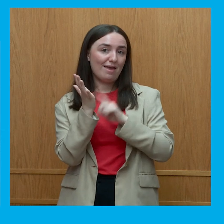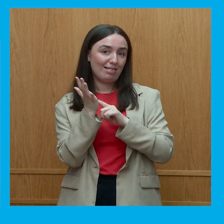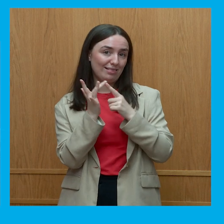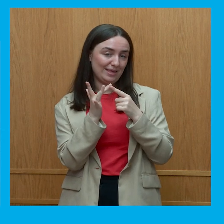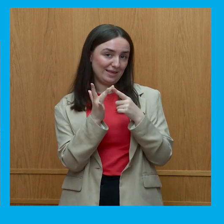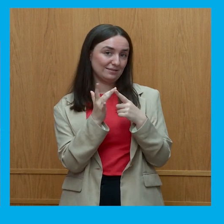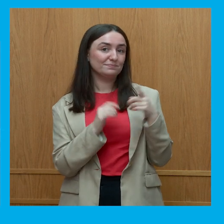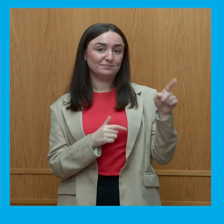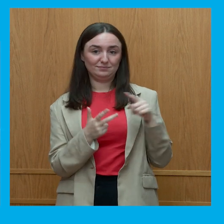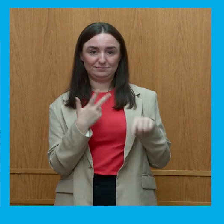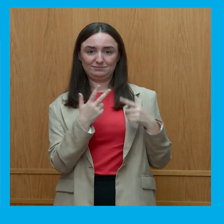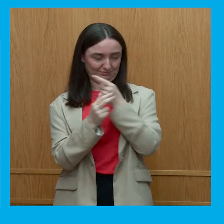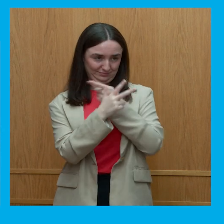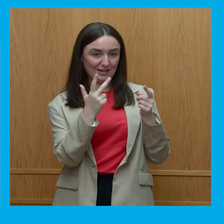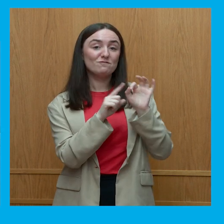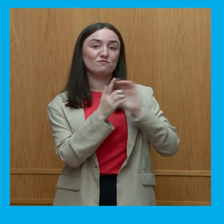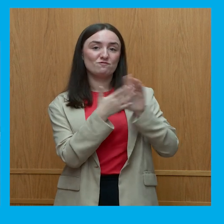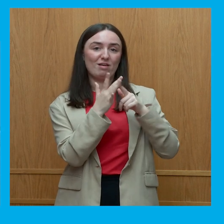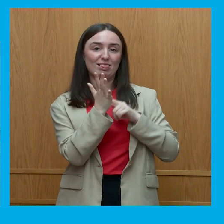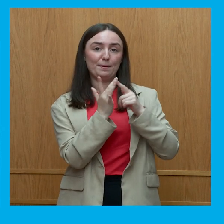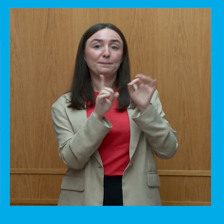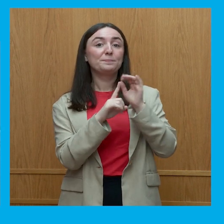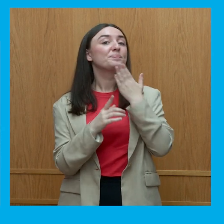would hope you could join me in giving them a round of applause for their time